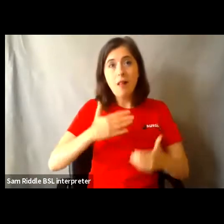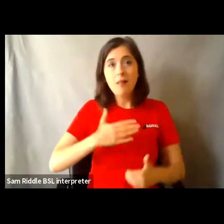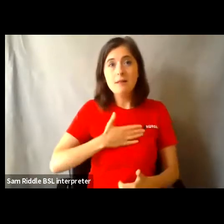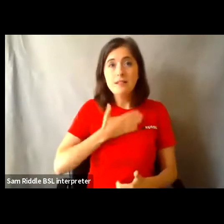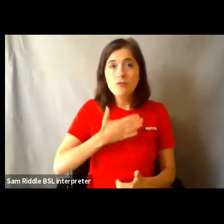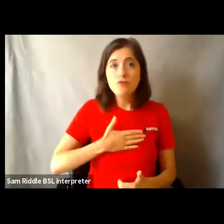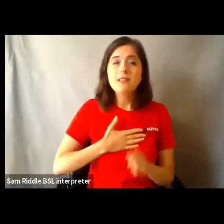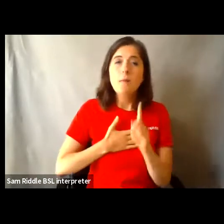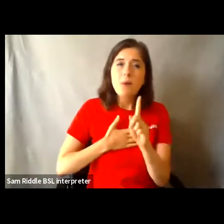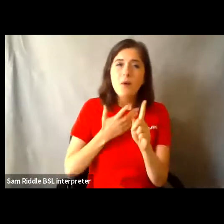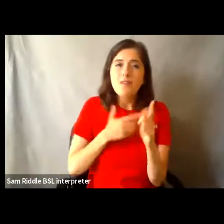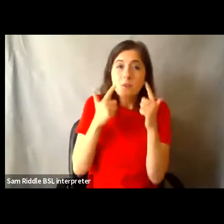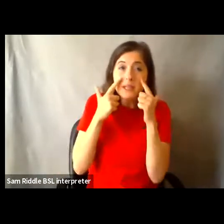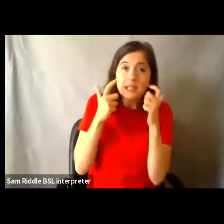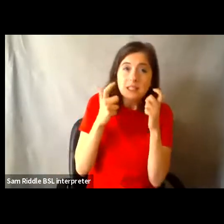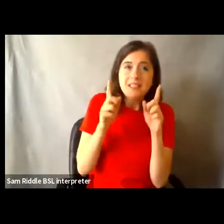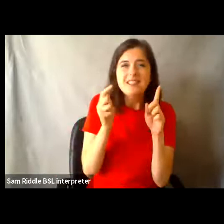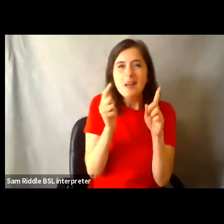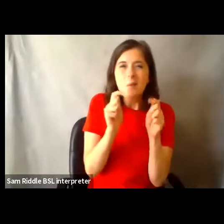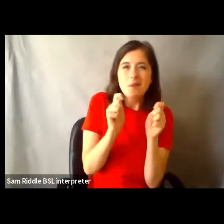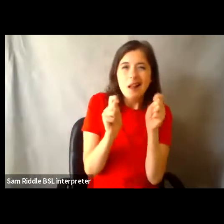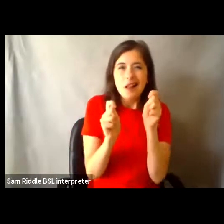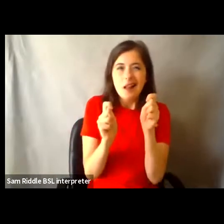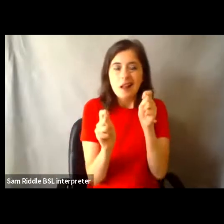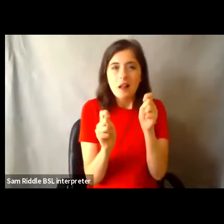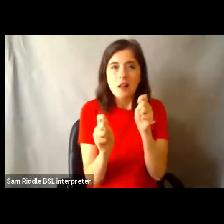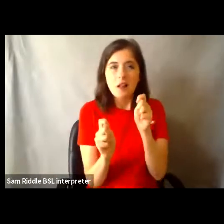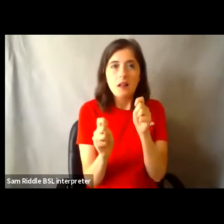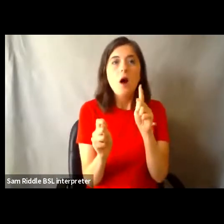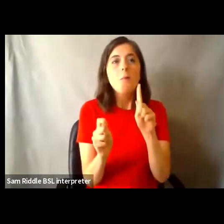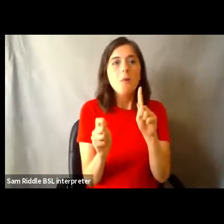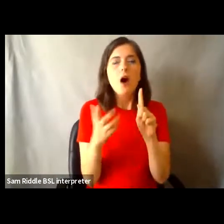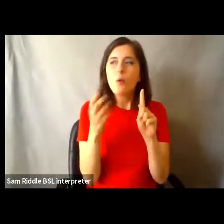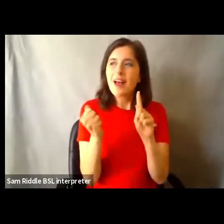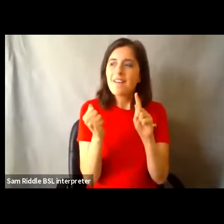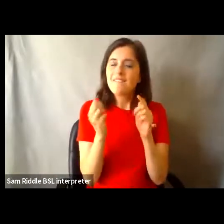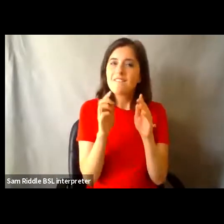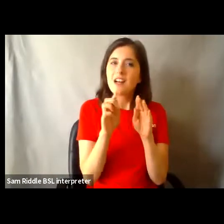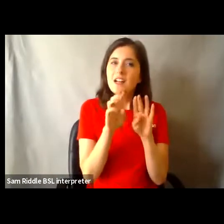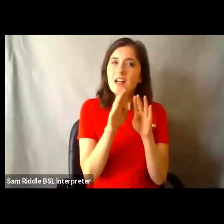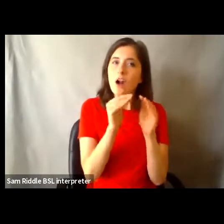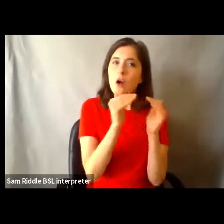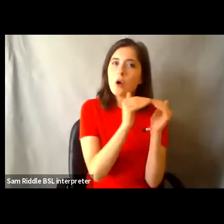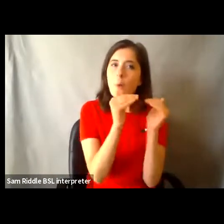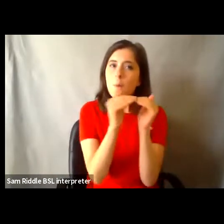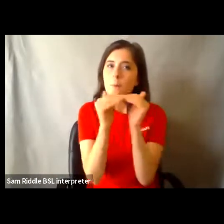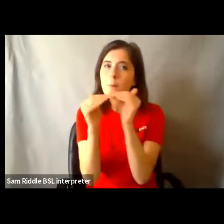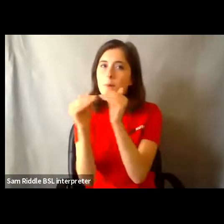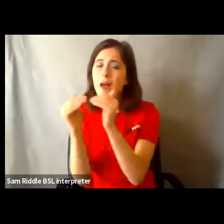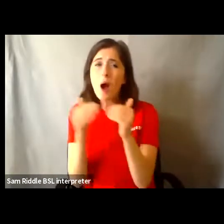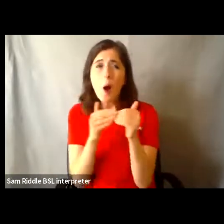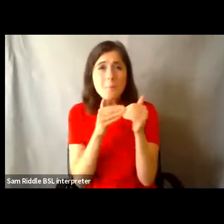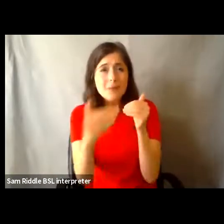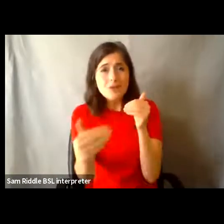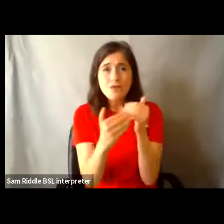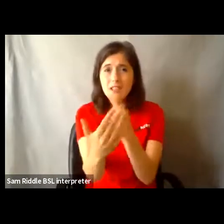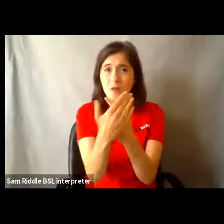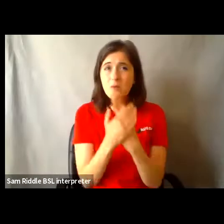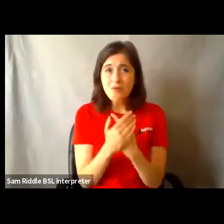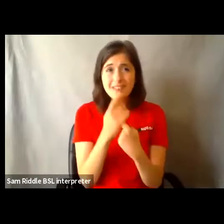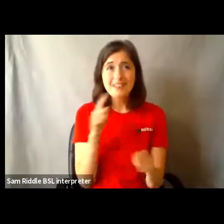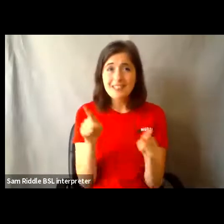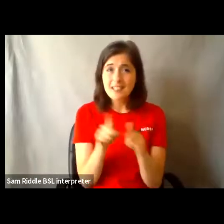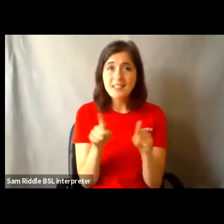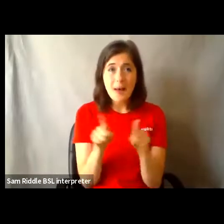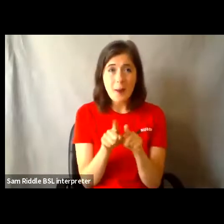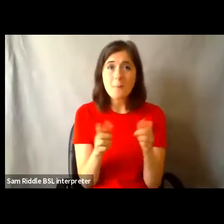have some differences, but the commonalities, the majority of our oppressions are the same.